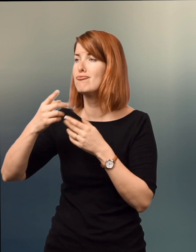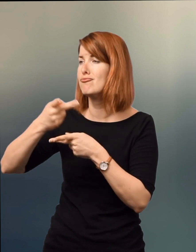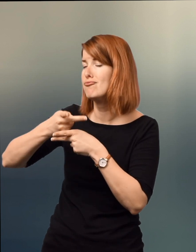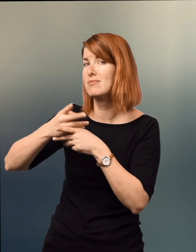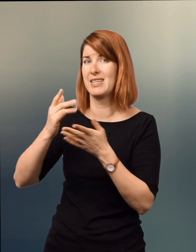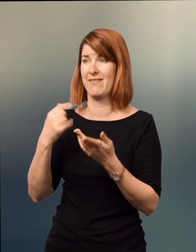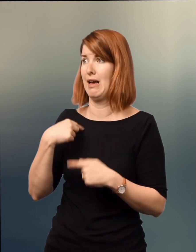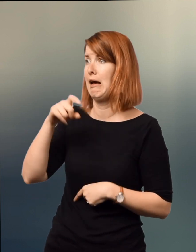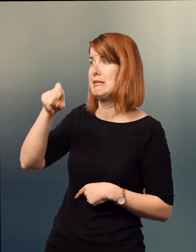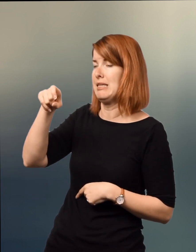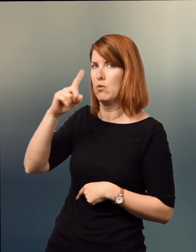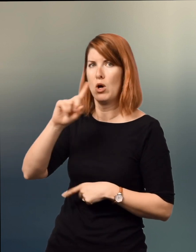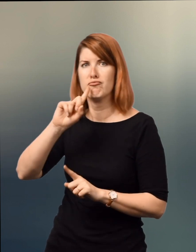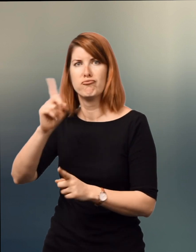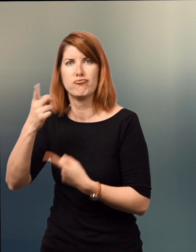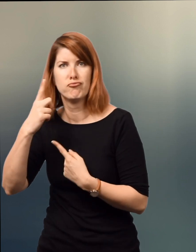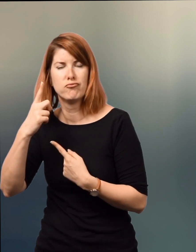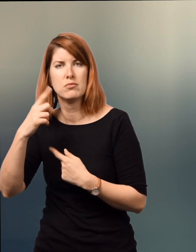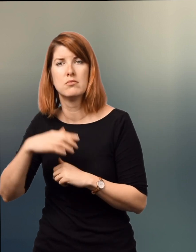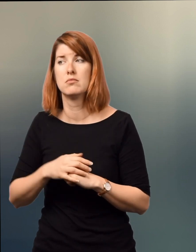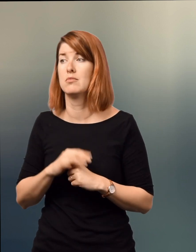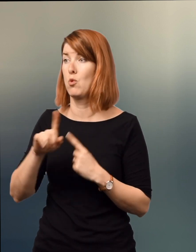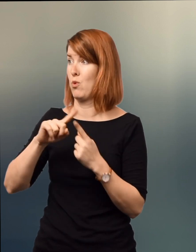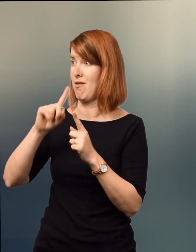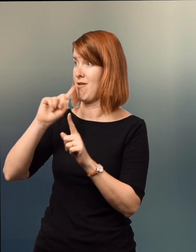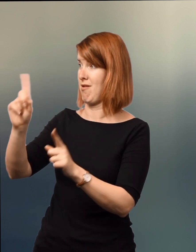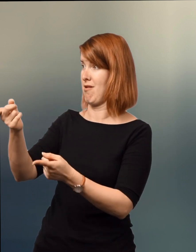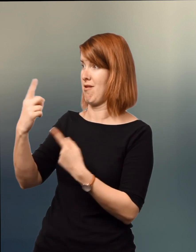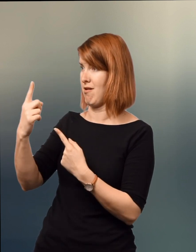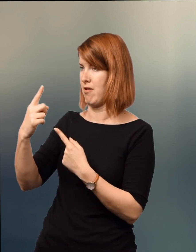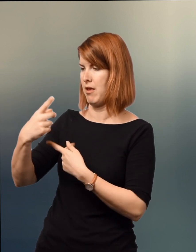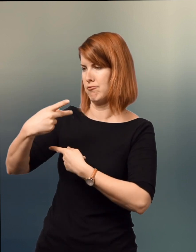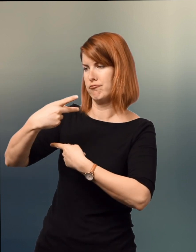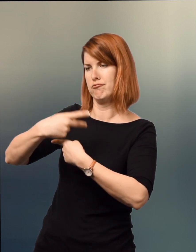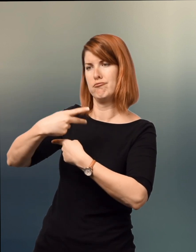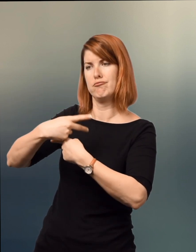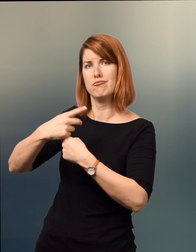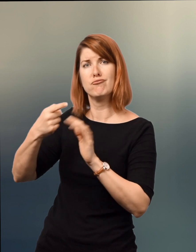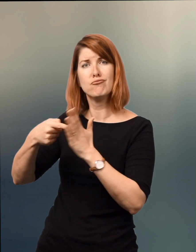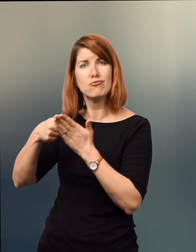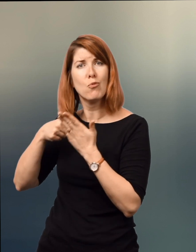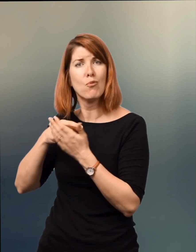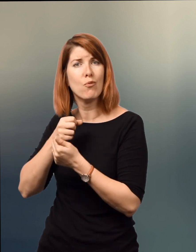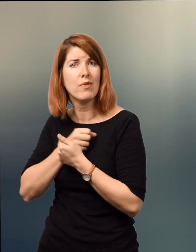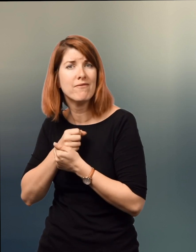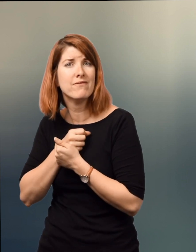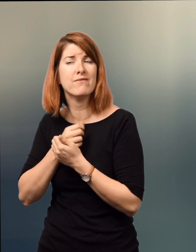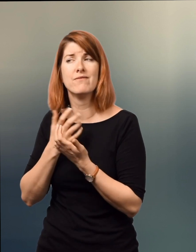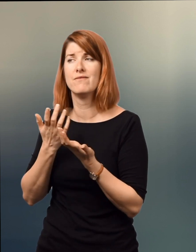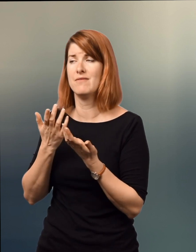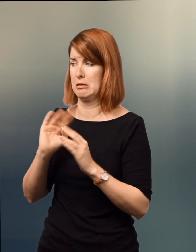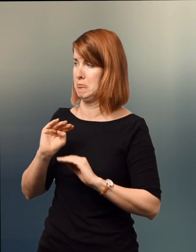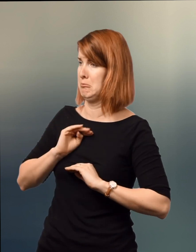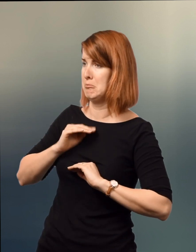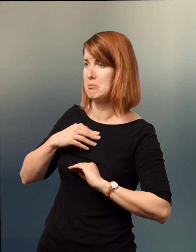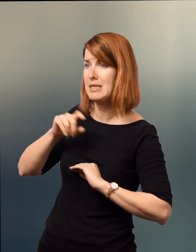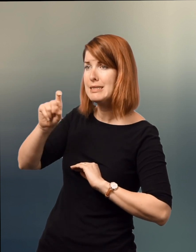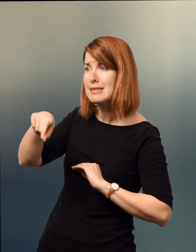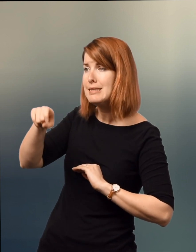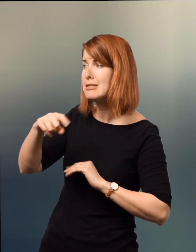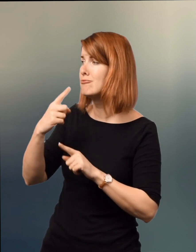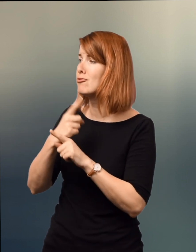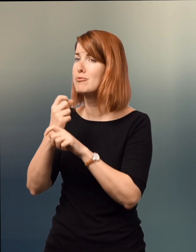caregiver. This means that when they express a need, it's responded to. And when that need is responded to, it's done so in a way that is